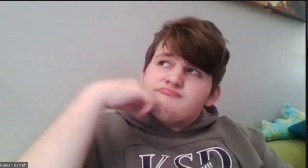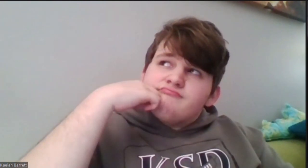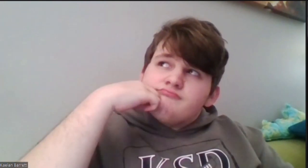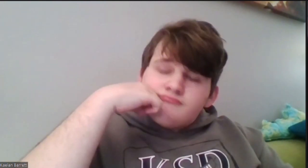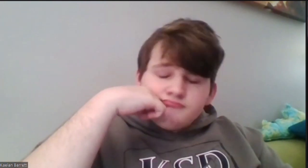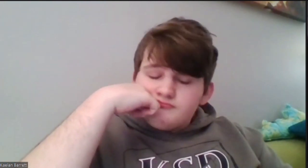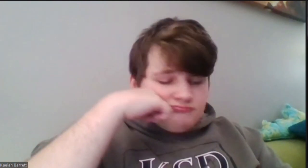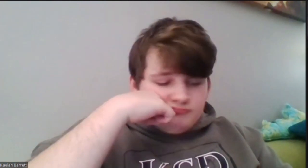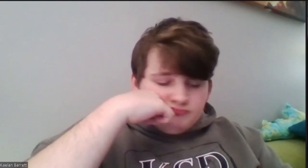arms crossed.